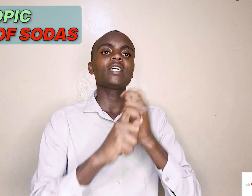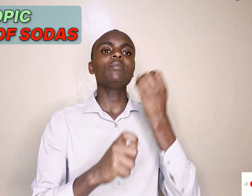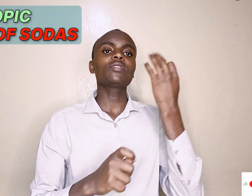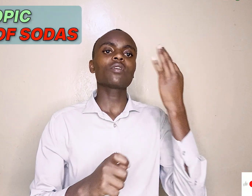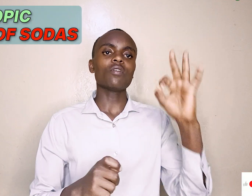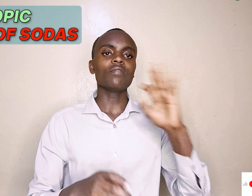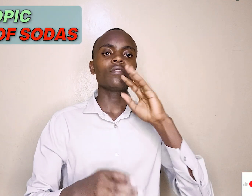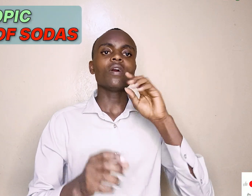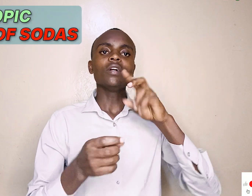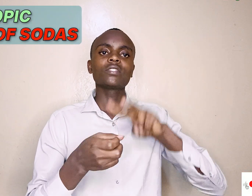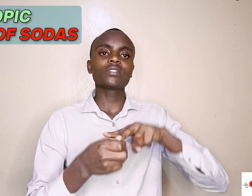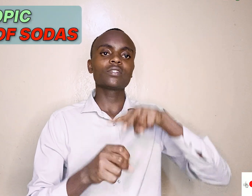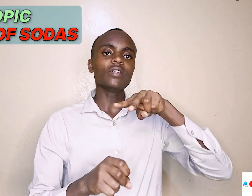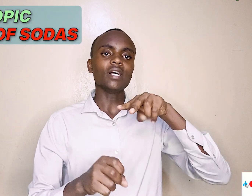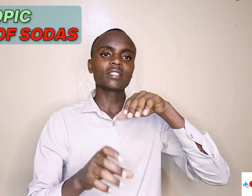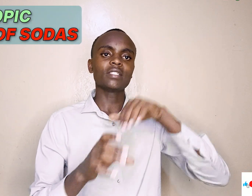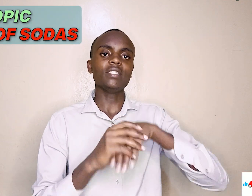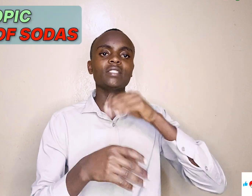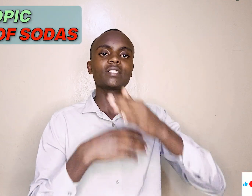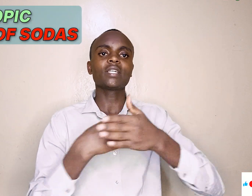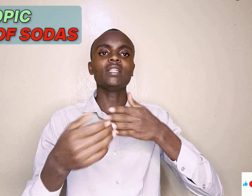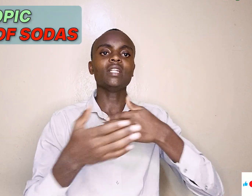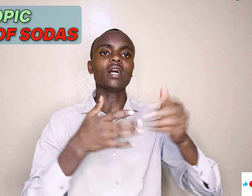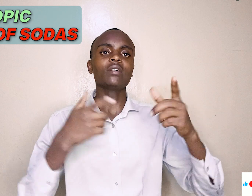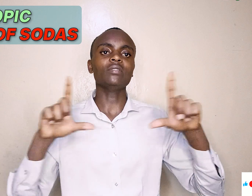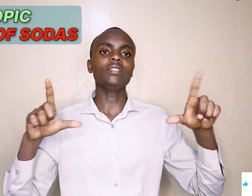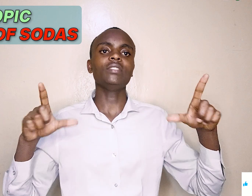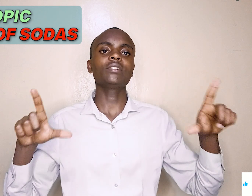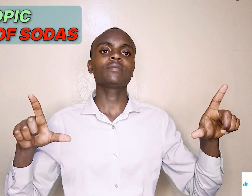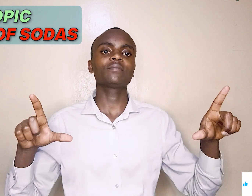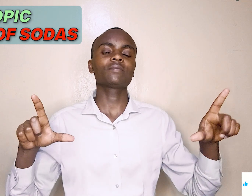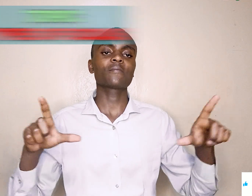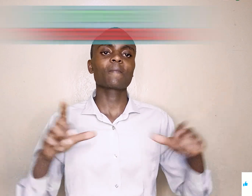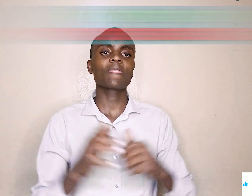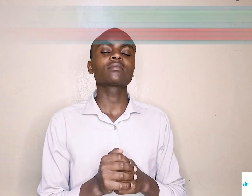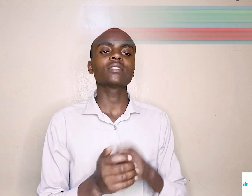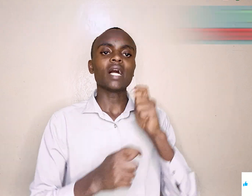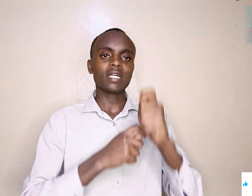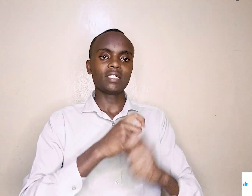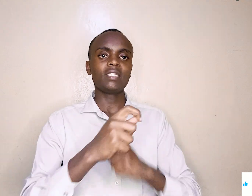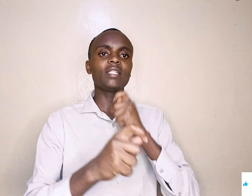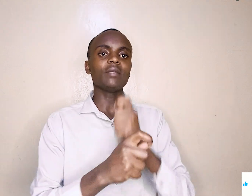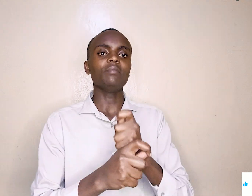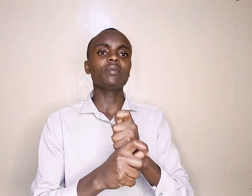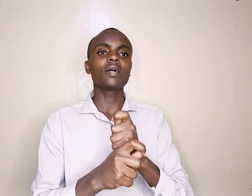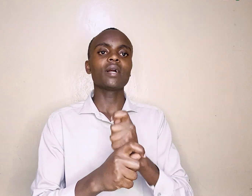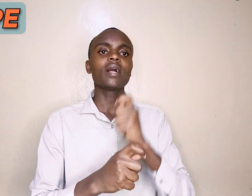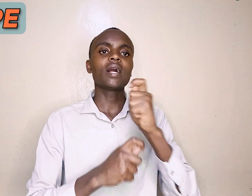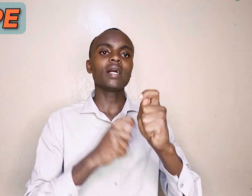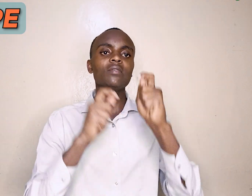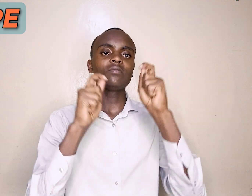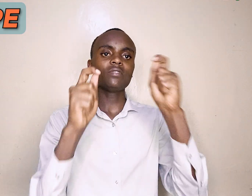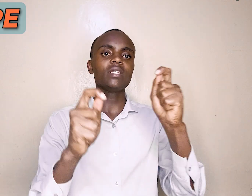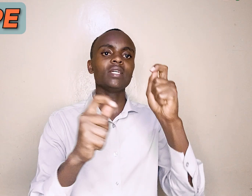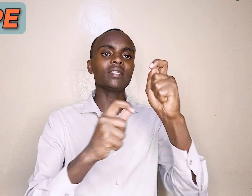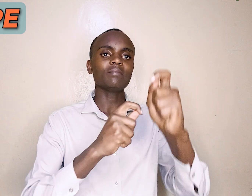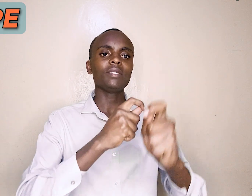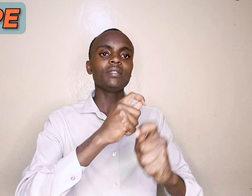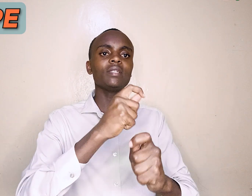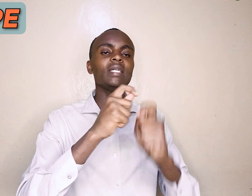Types of sodas in sign language. Type using letter P, letter